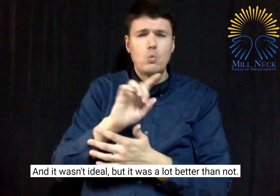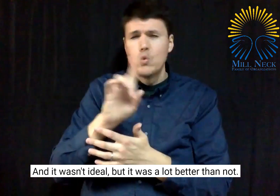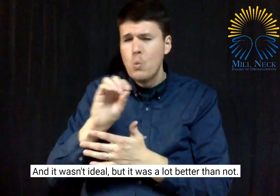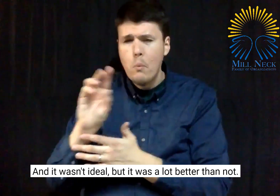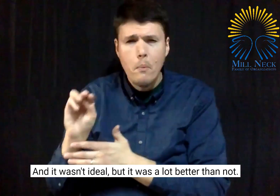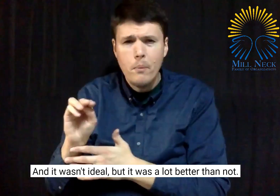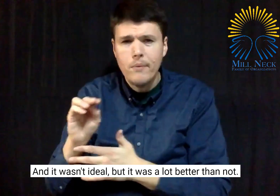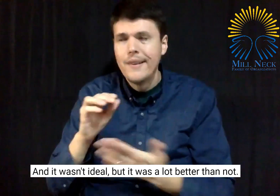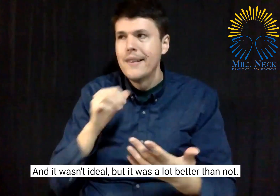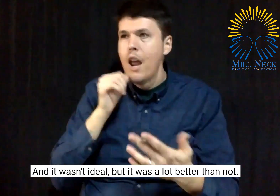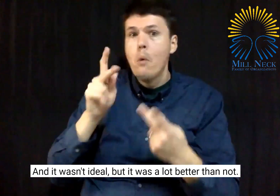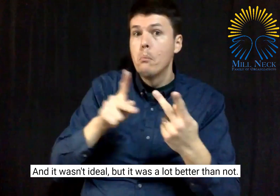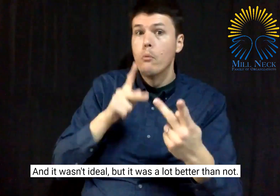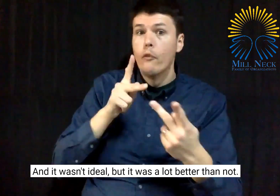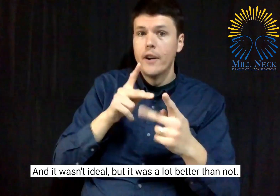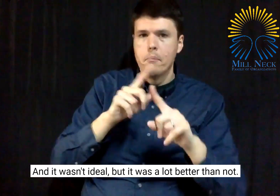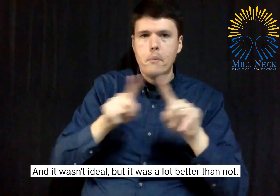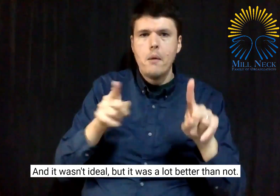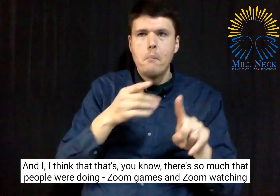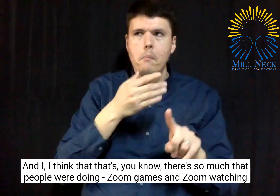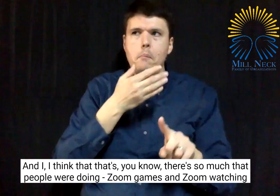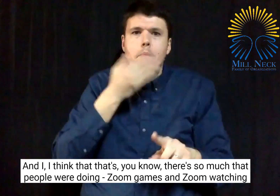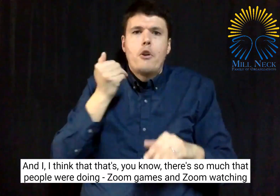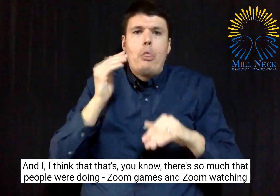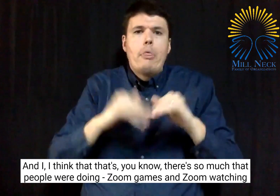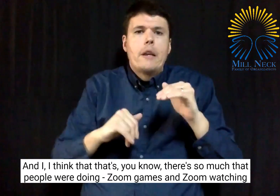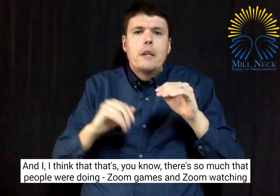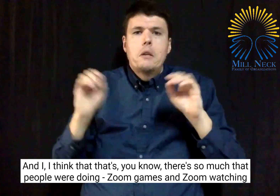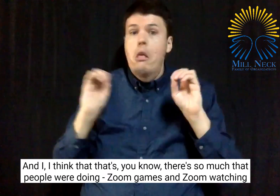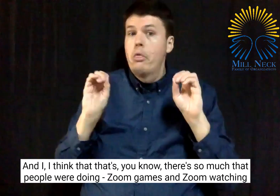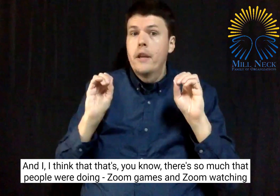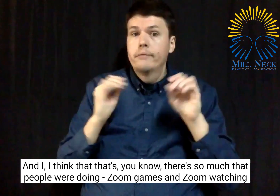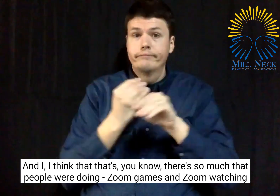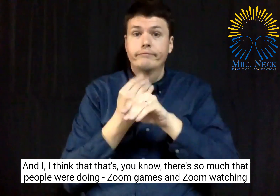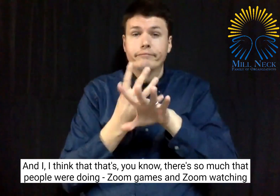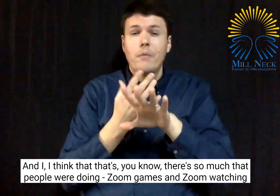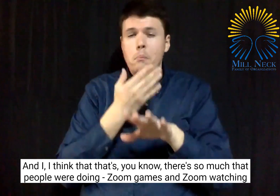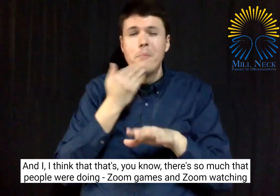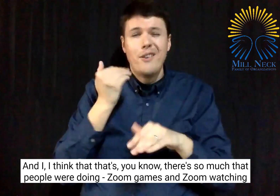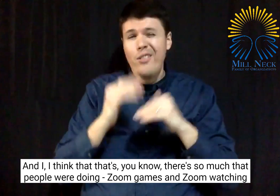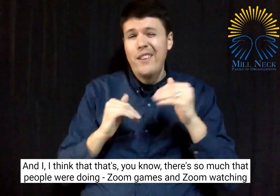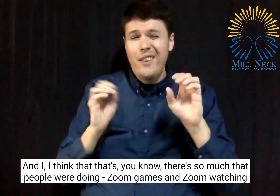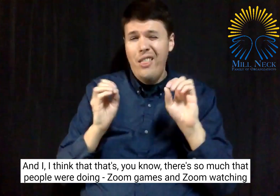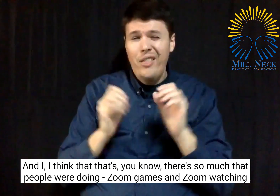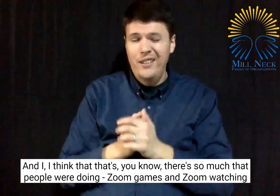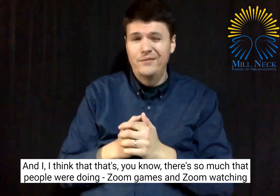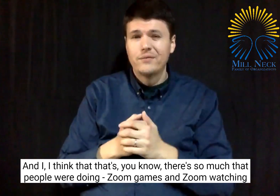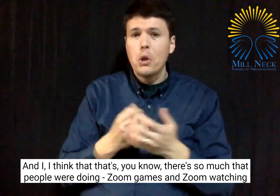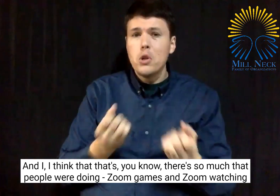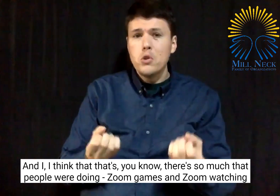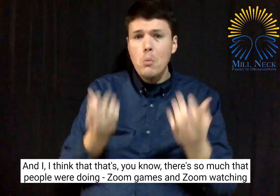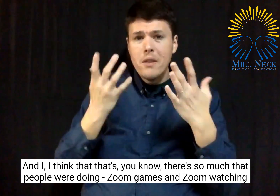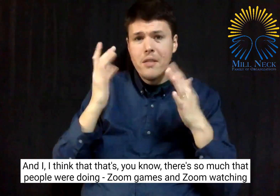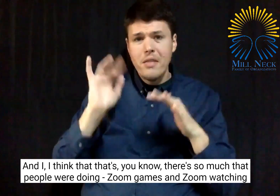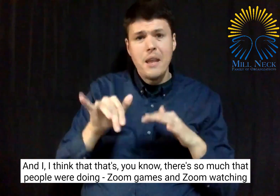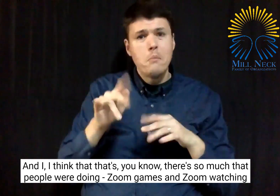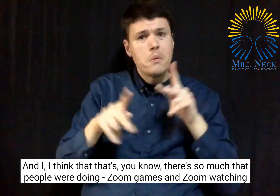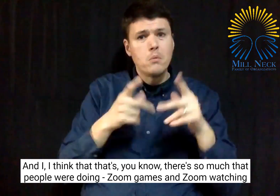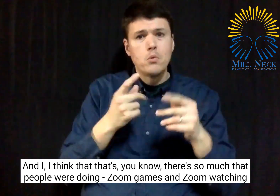wasn't ideal, but it was a lot better than not. And I think that's, there was so much that people were doing Zoom games and